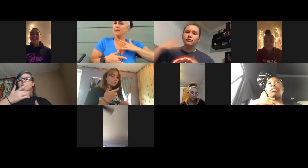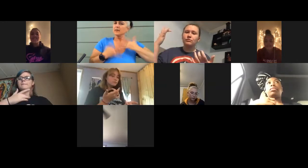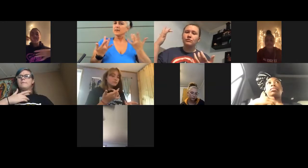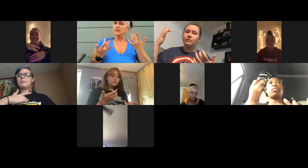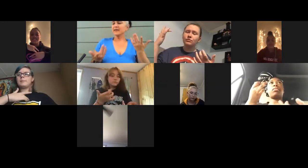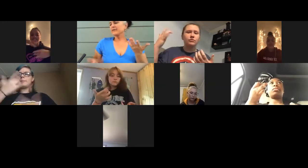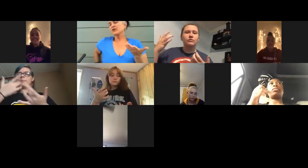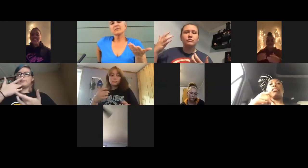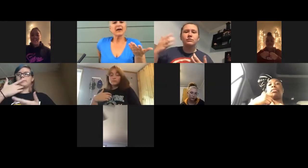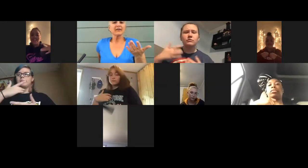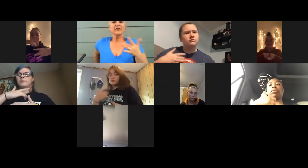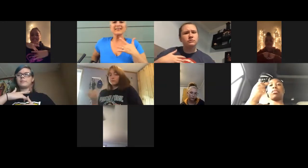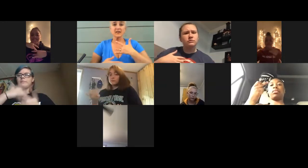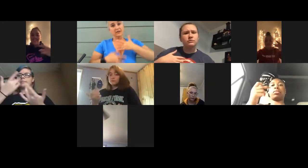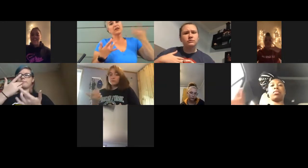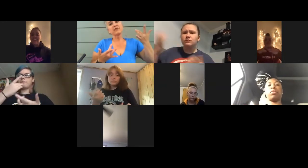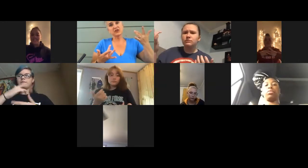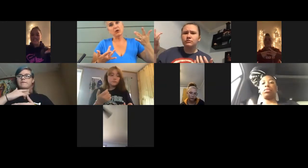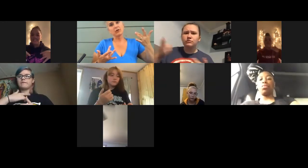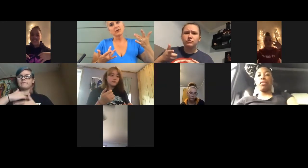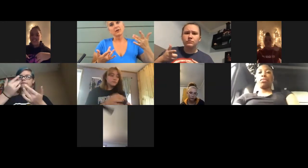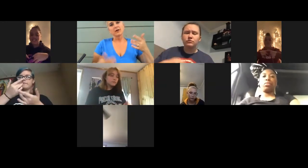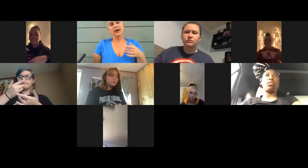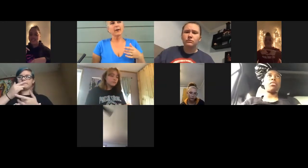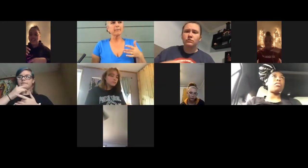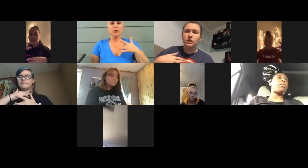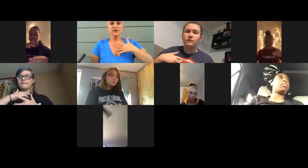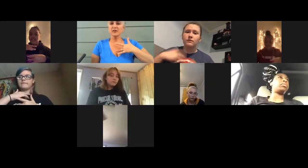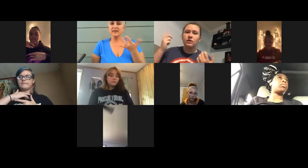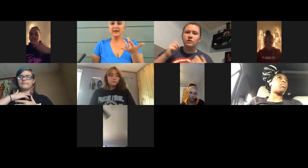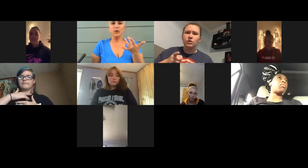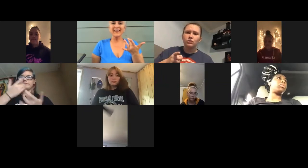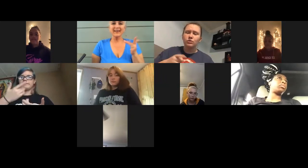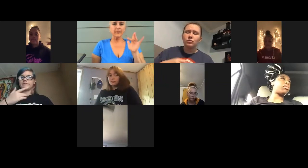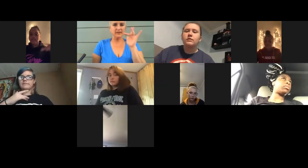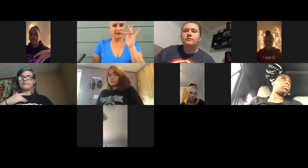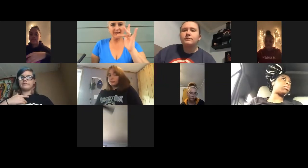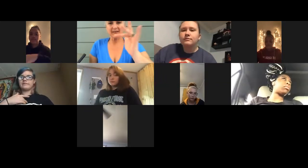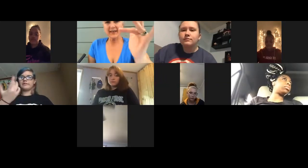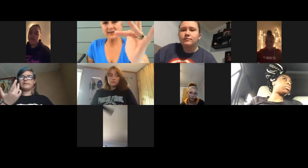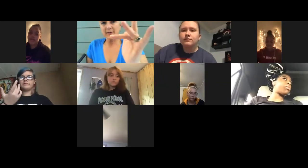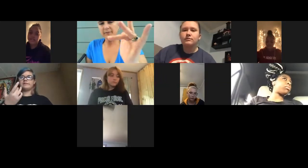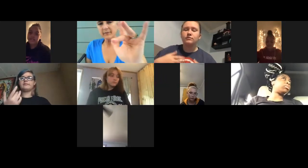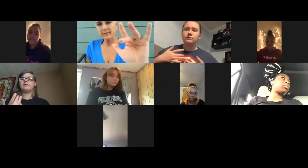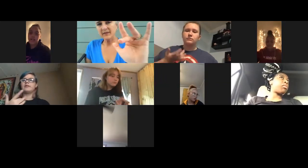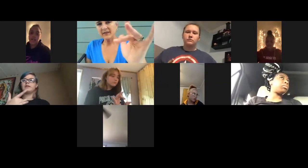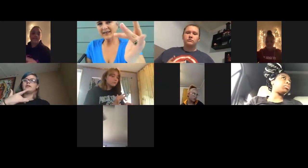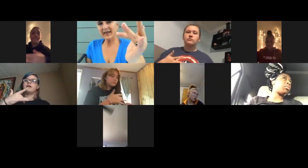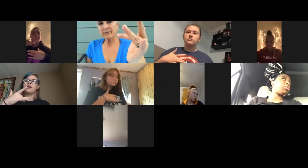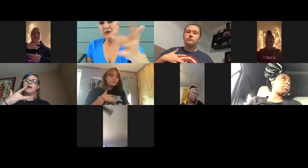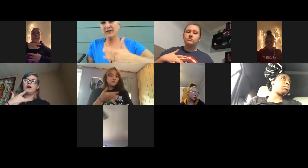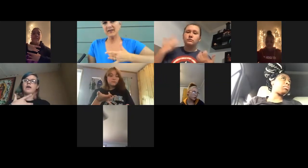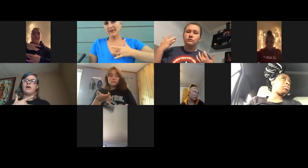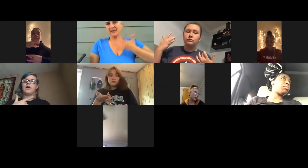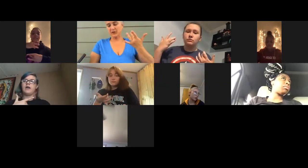And if you're sometimes, and that's the official, or just could be like one hand up, as long as it's this, that's